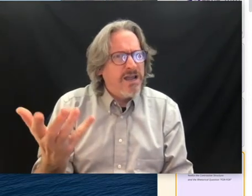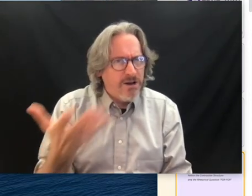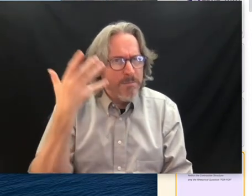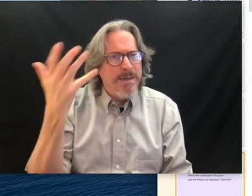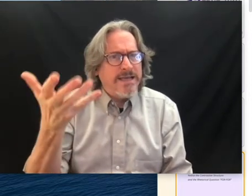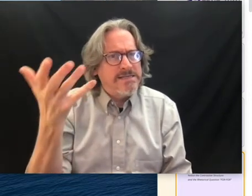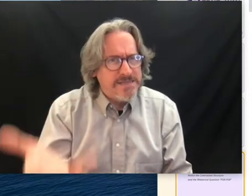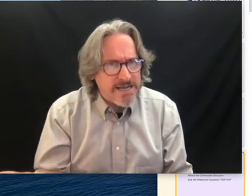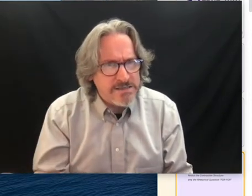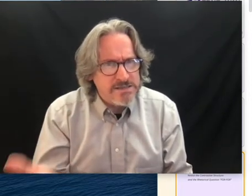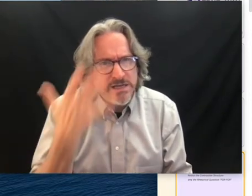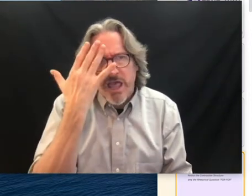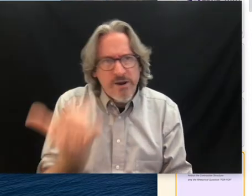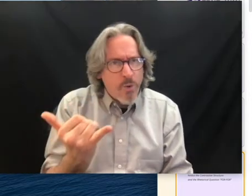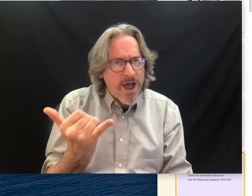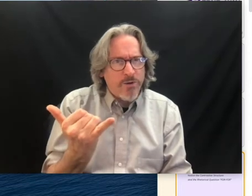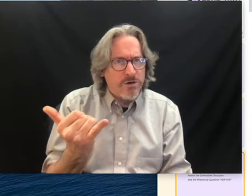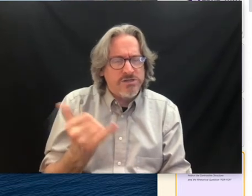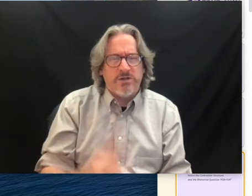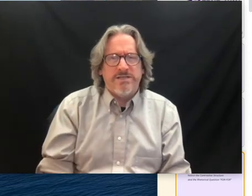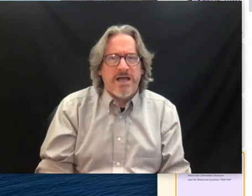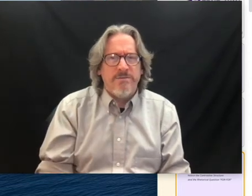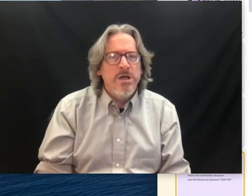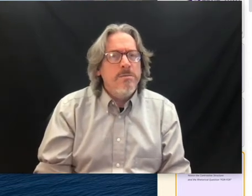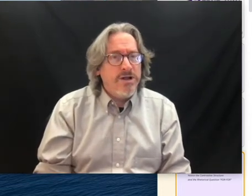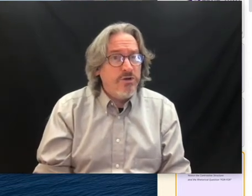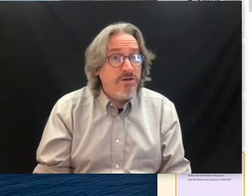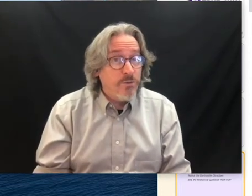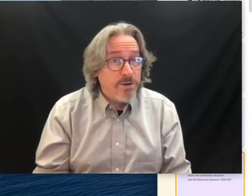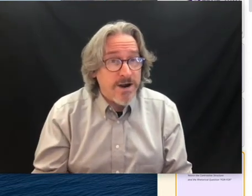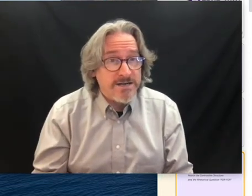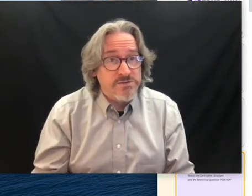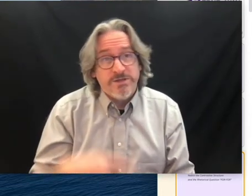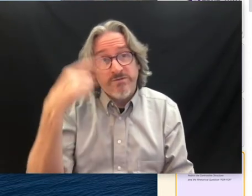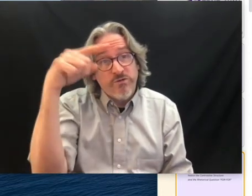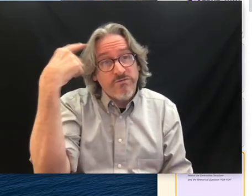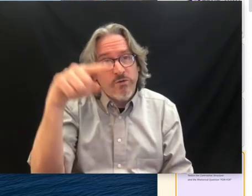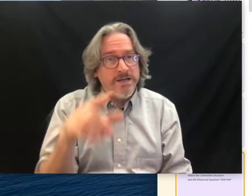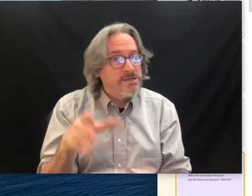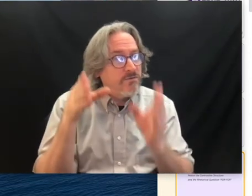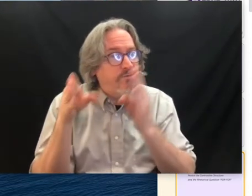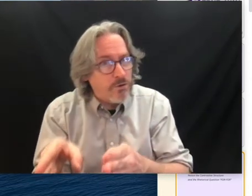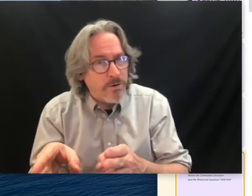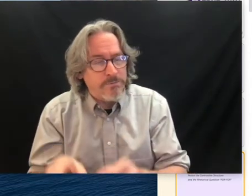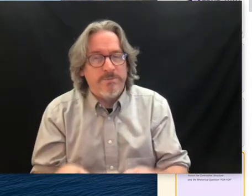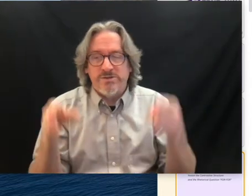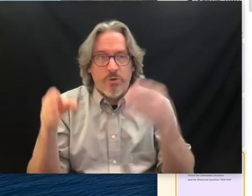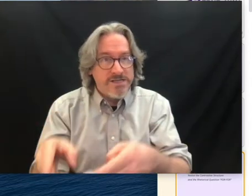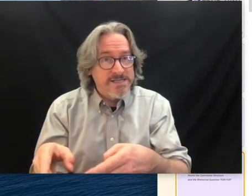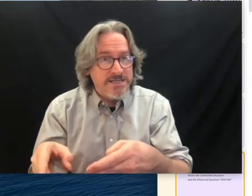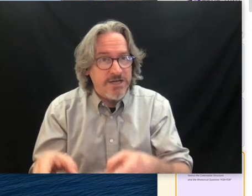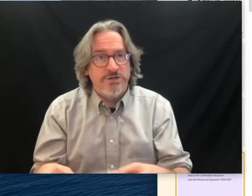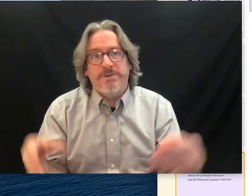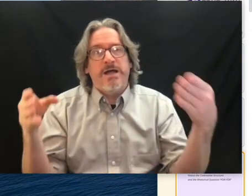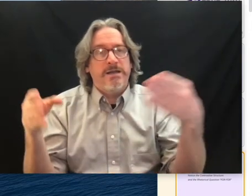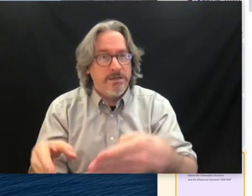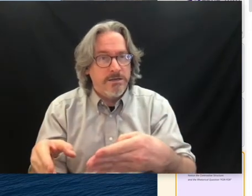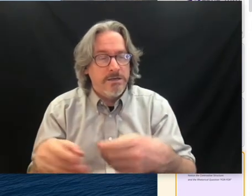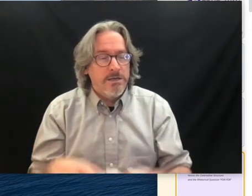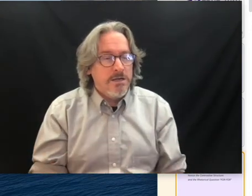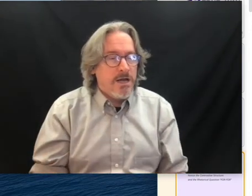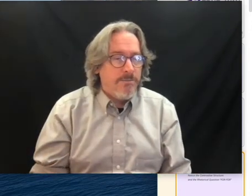where it'll make sense and why works all the time. But if you want to practice with it, 4-4 is for what purpose? What is the intention